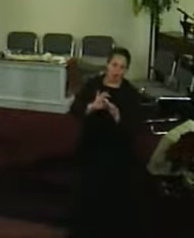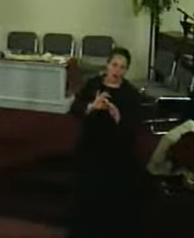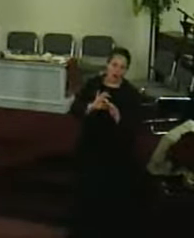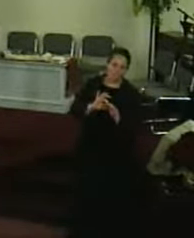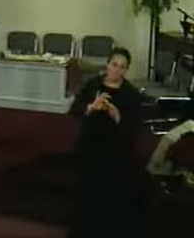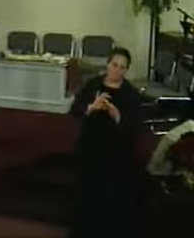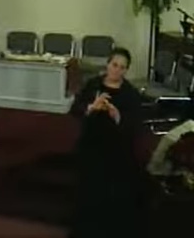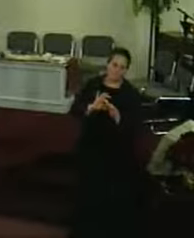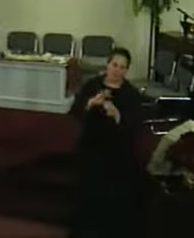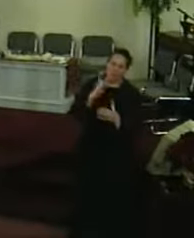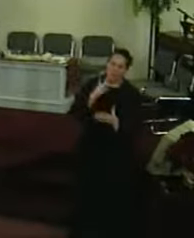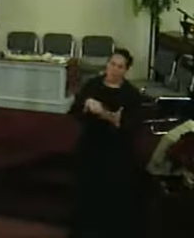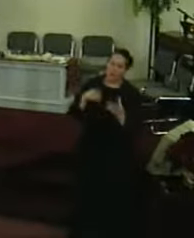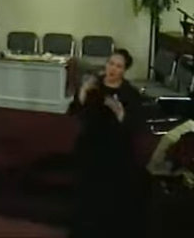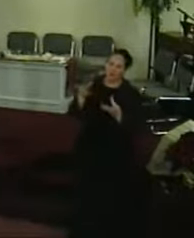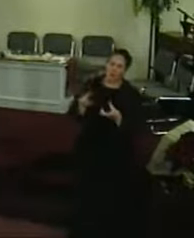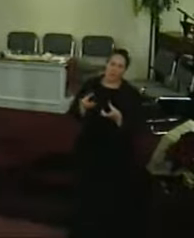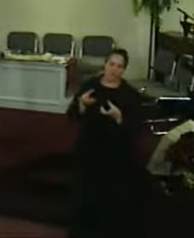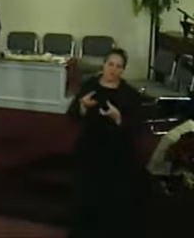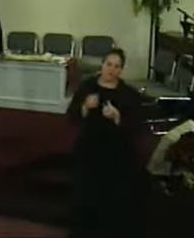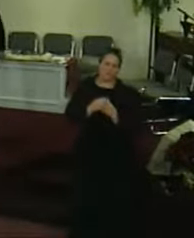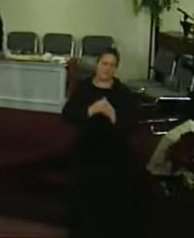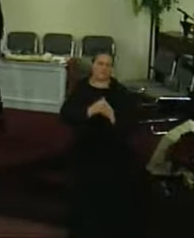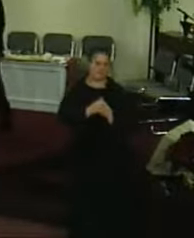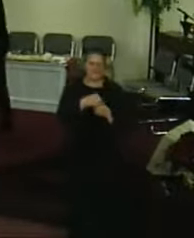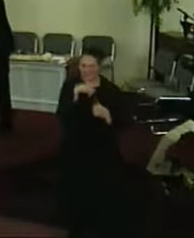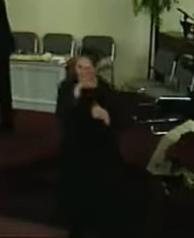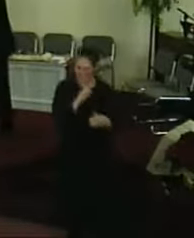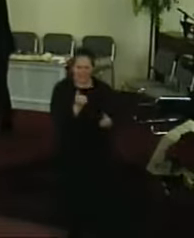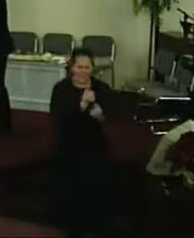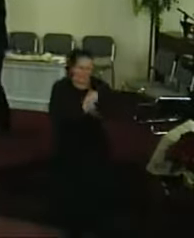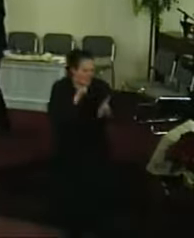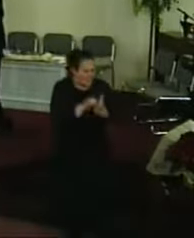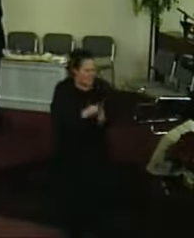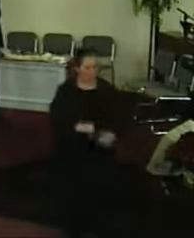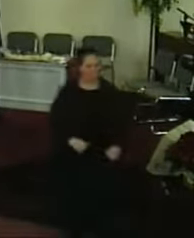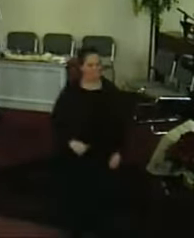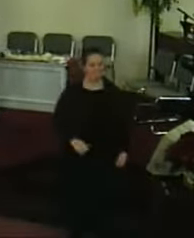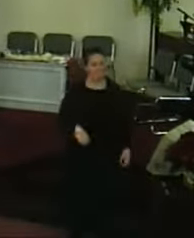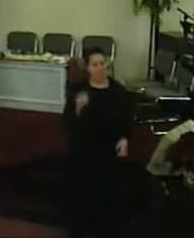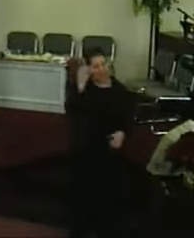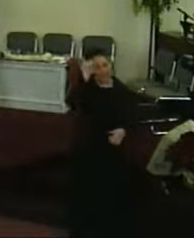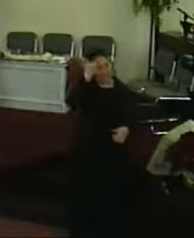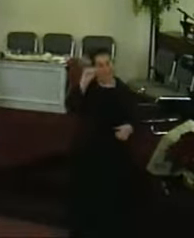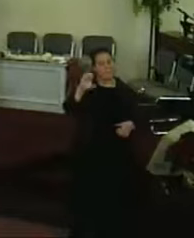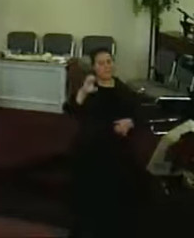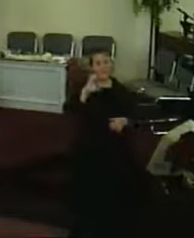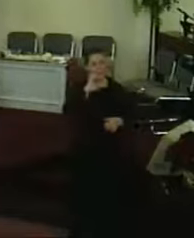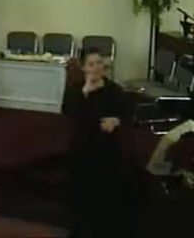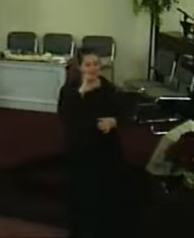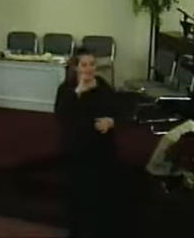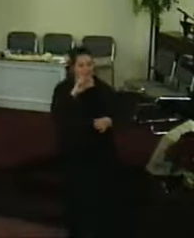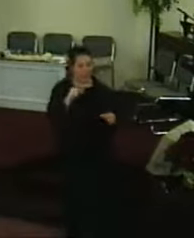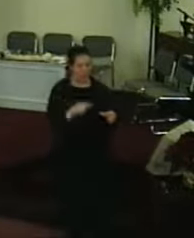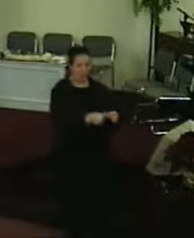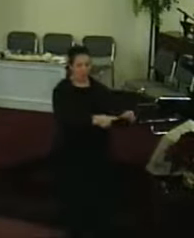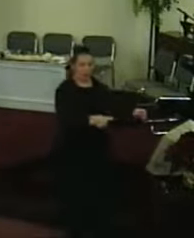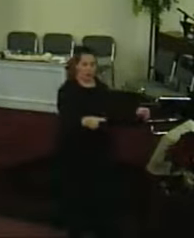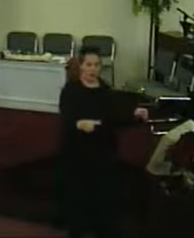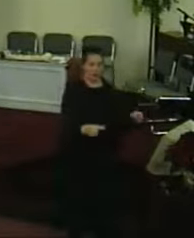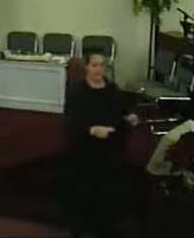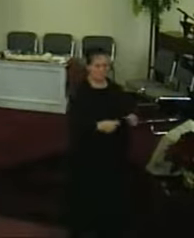loves that kind of thing. Adam and Eve, there they were in the garden. Beautiful. Everything for